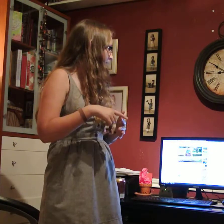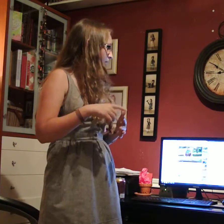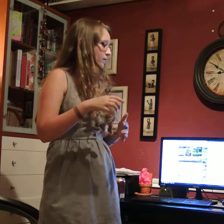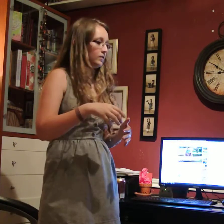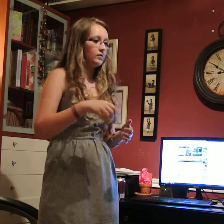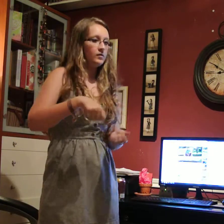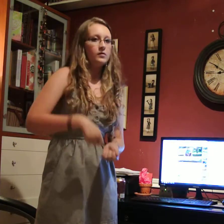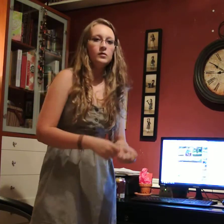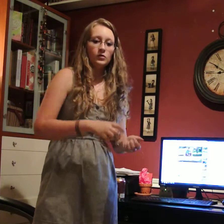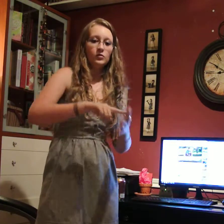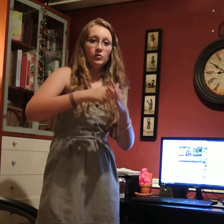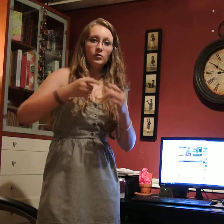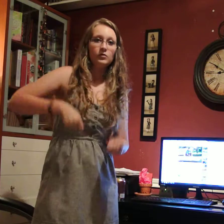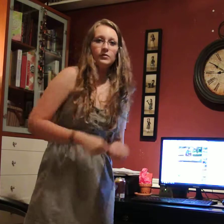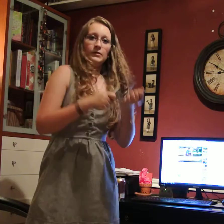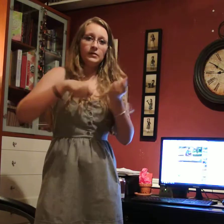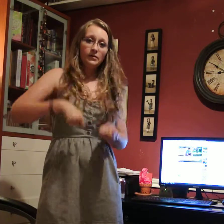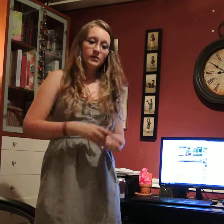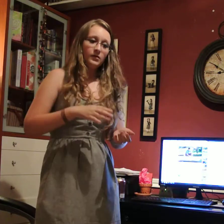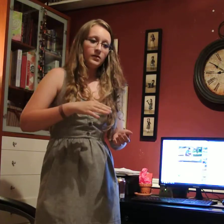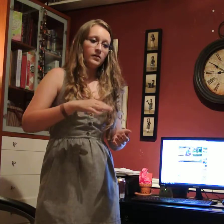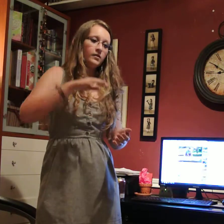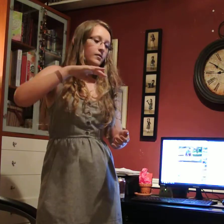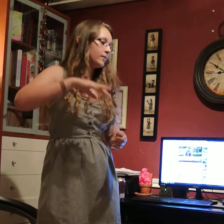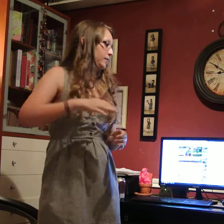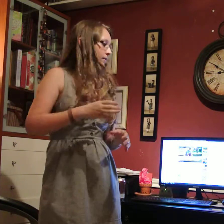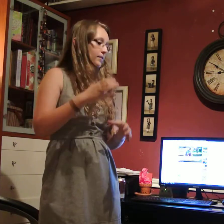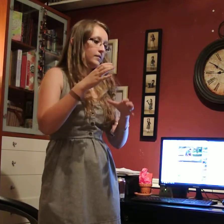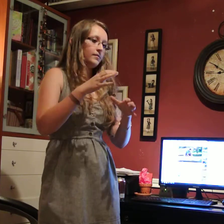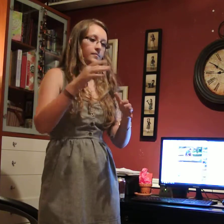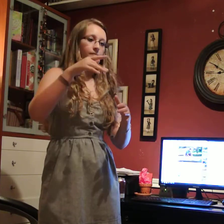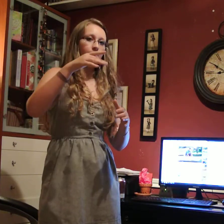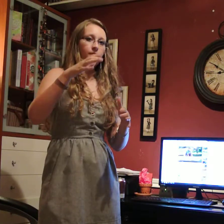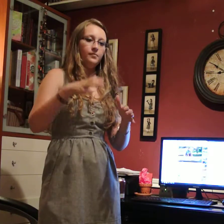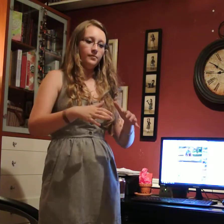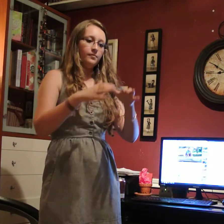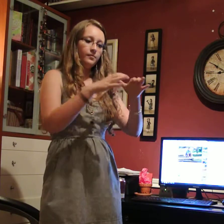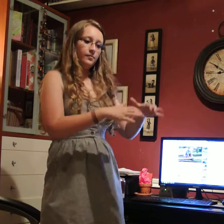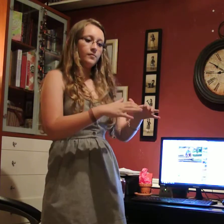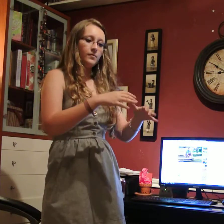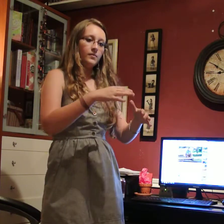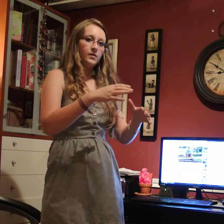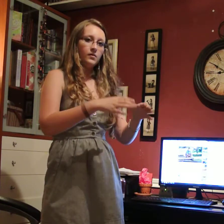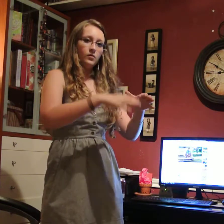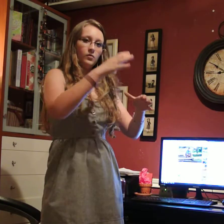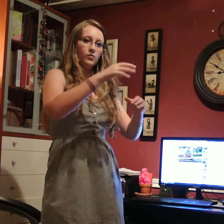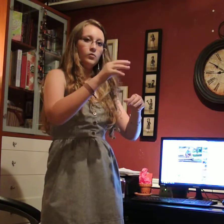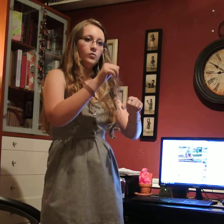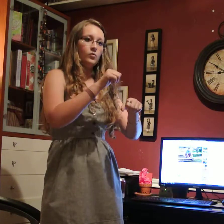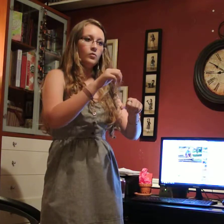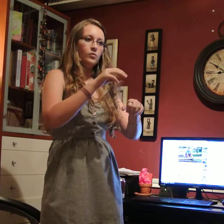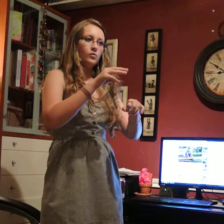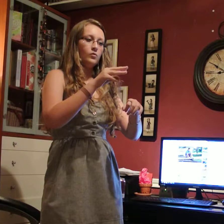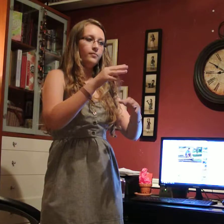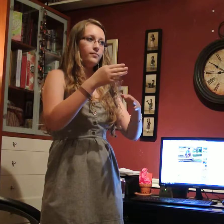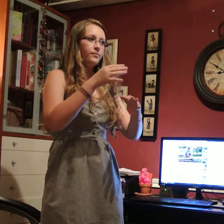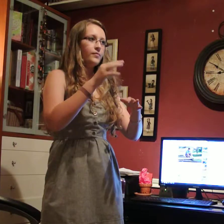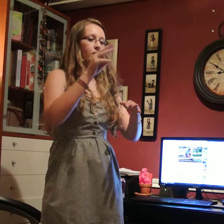Okay, the first part of our structure that we're going to set is our bearers. Now this is the solid bit of timber that's going to bear most of the load of the deck. With